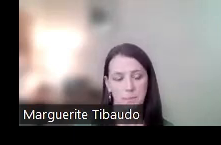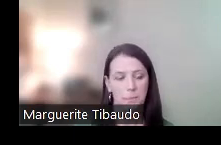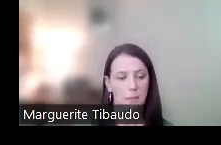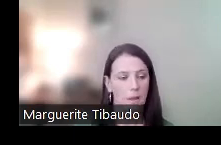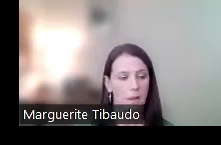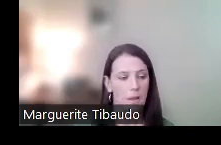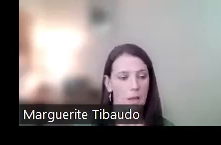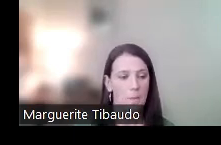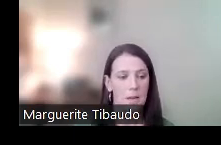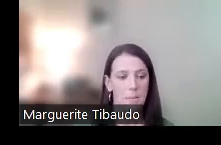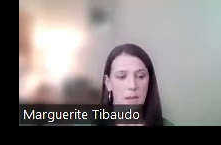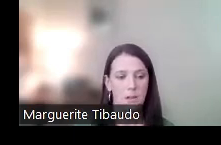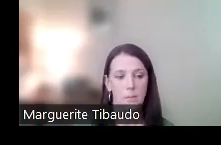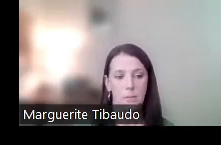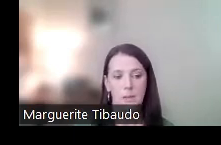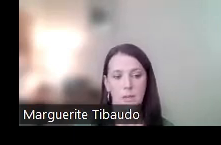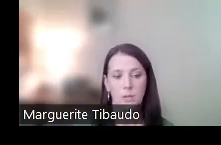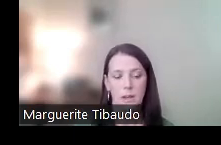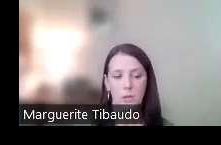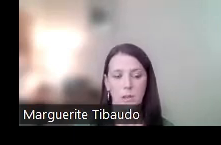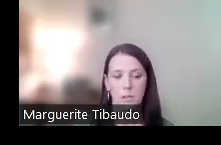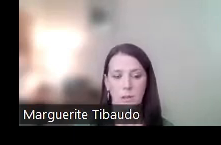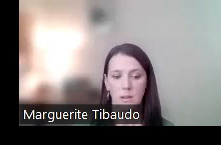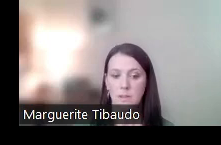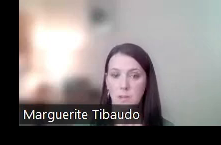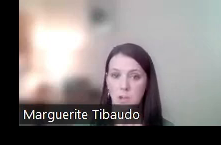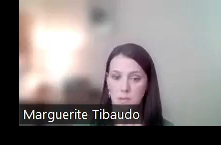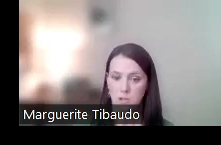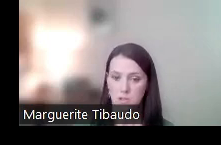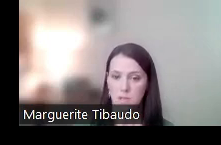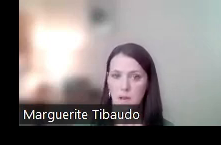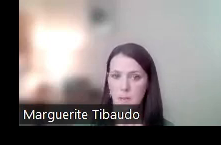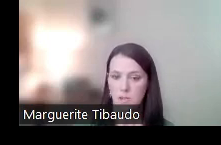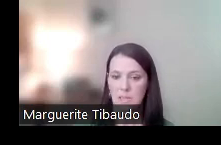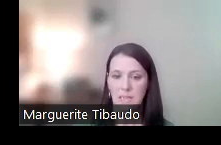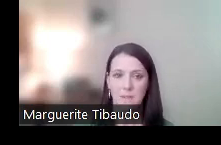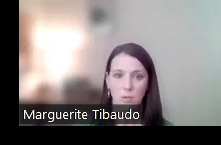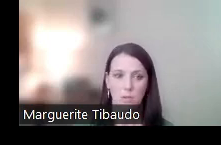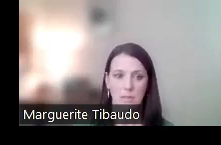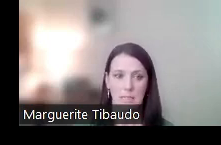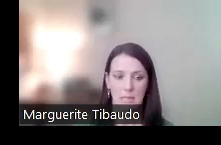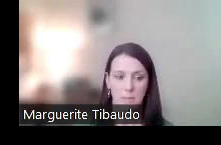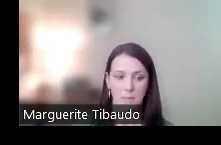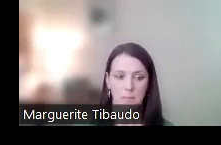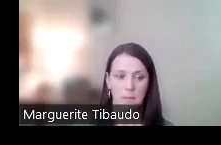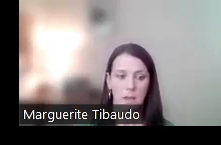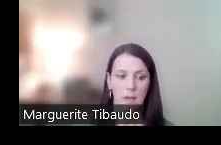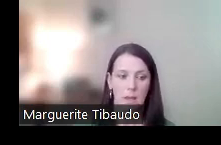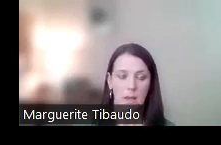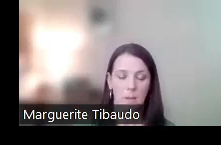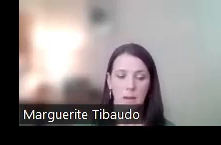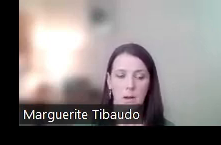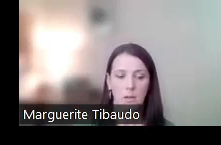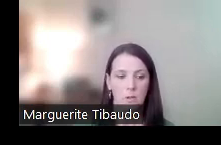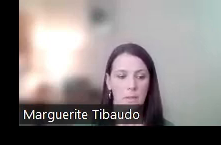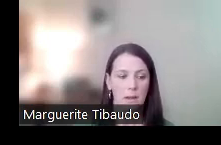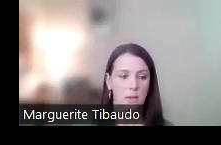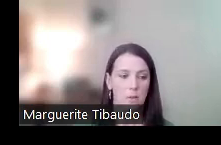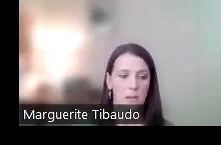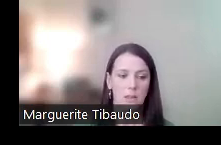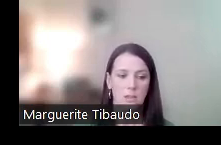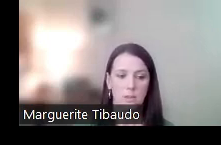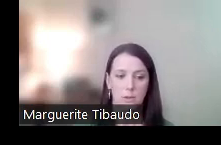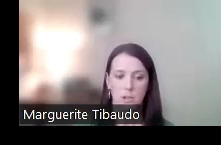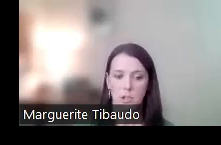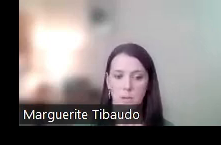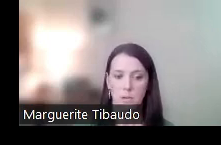cortex. It might impact their ability to evaluate the relative spatial positions of objects in a visual scene. It might also impact